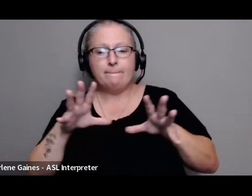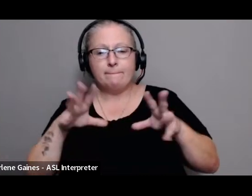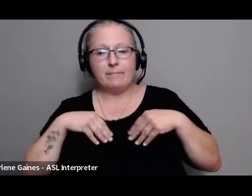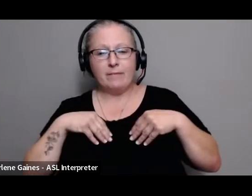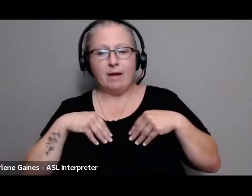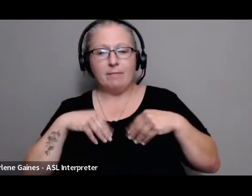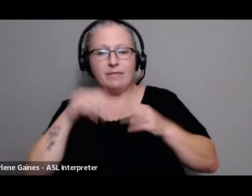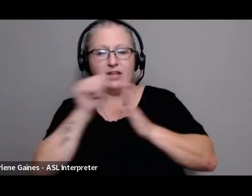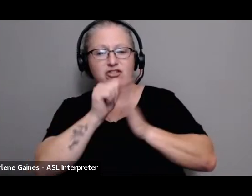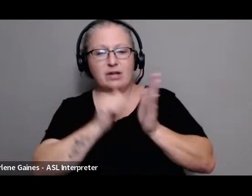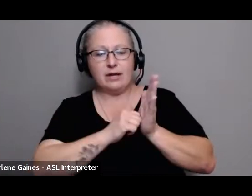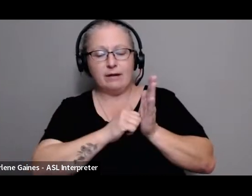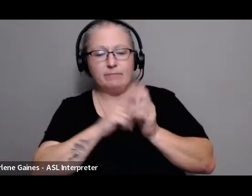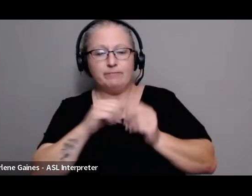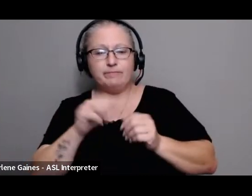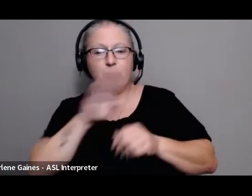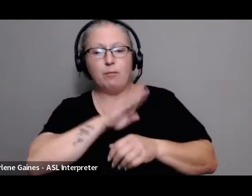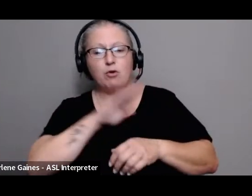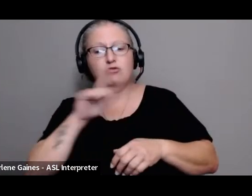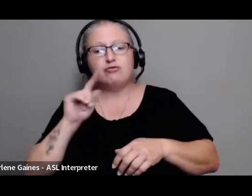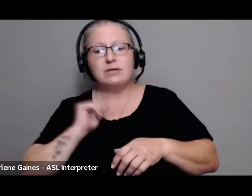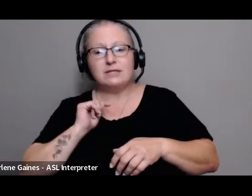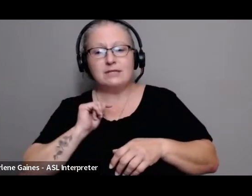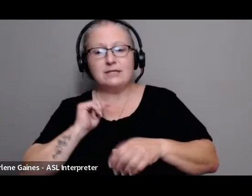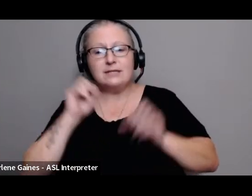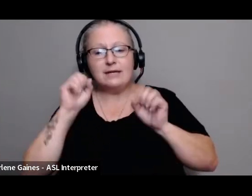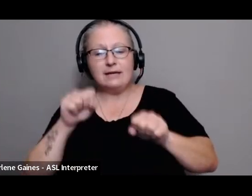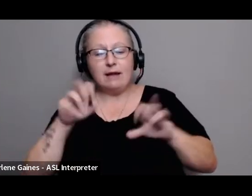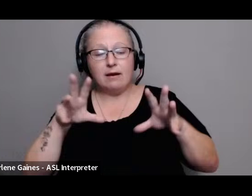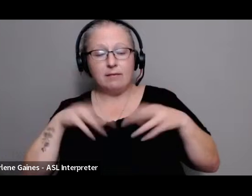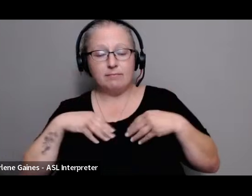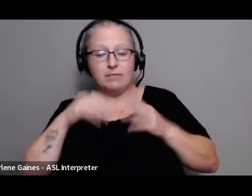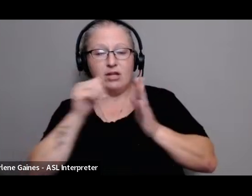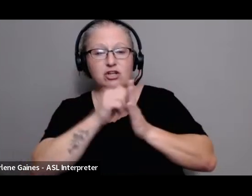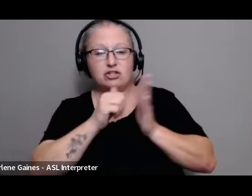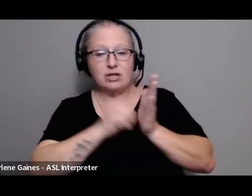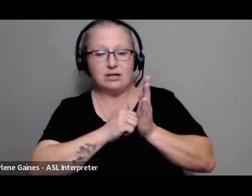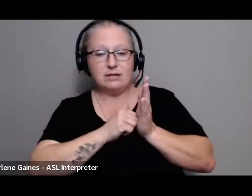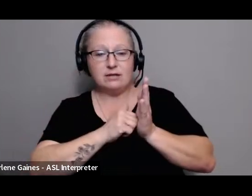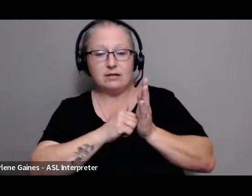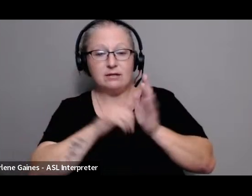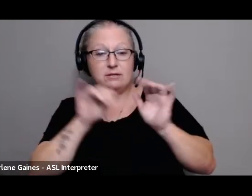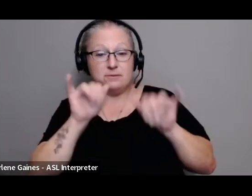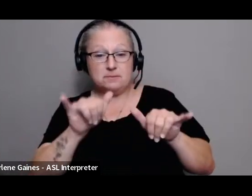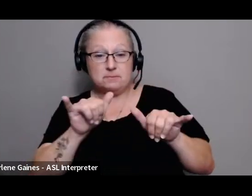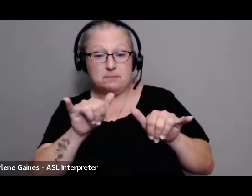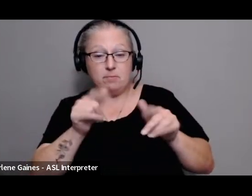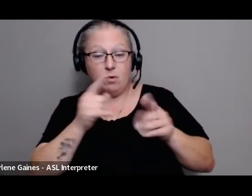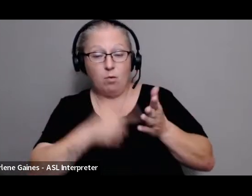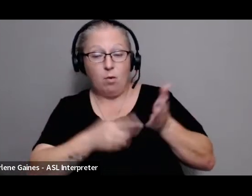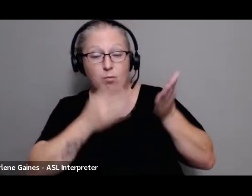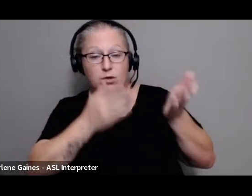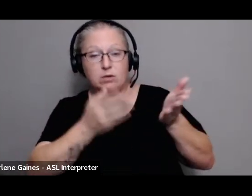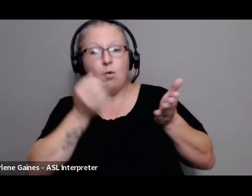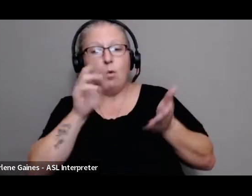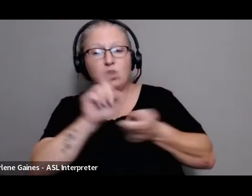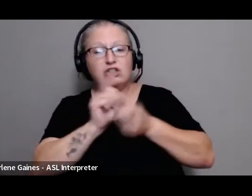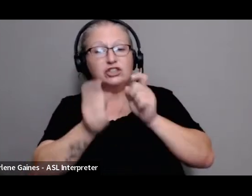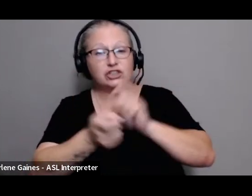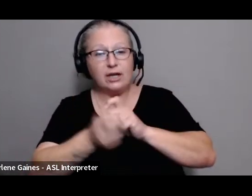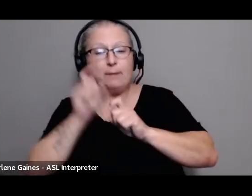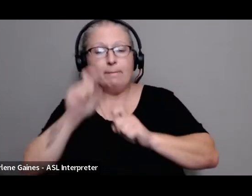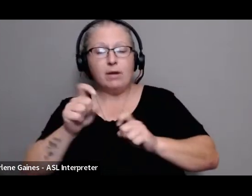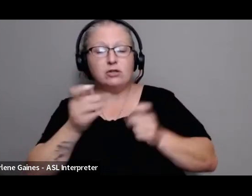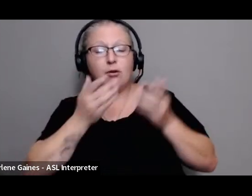Adopting the agenda. The Board of Trustees may either adopt the agenda as presented or make a change to the agenda through a